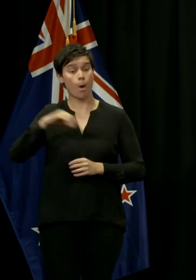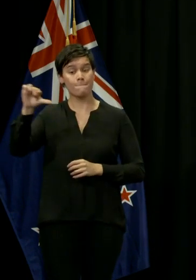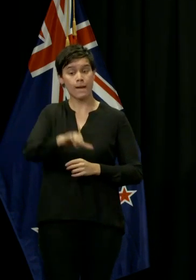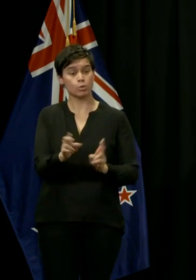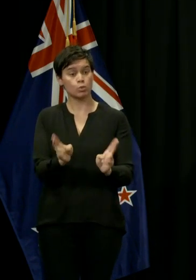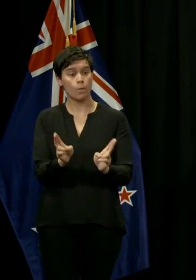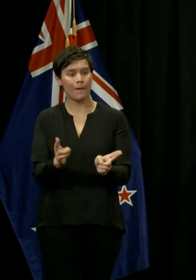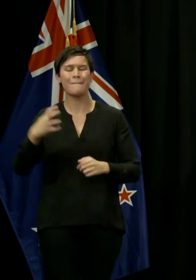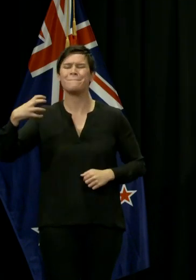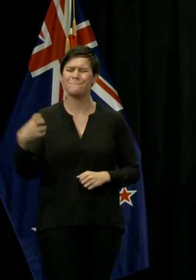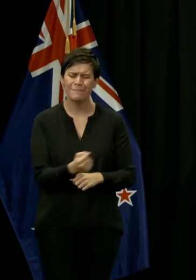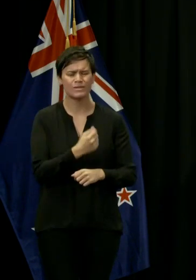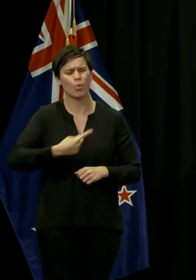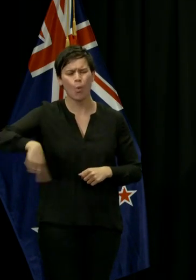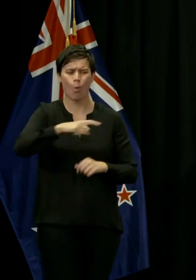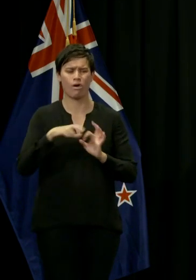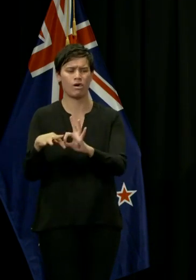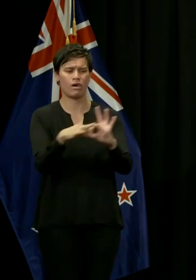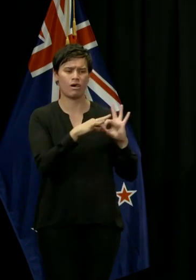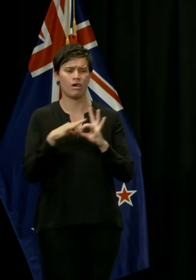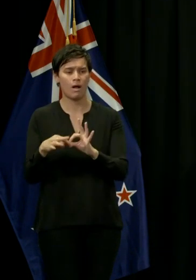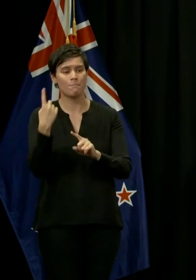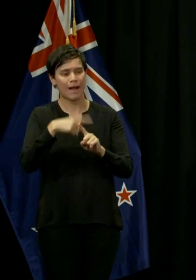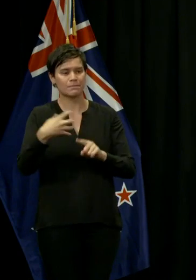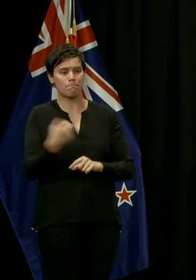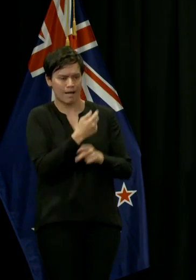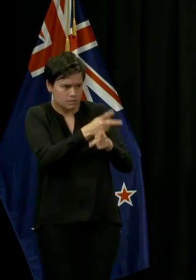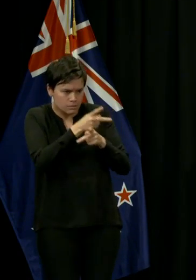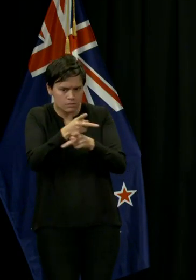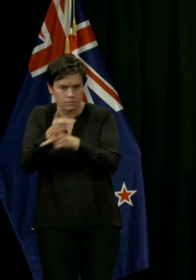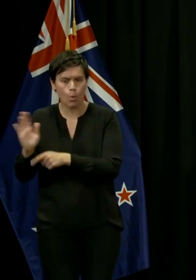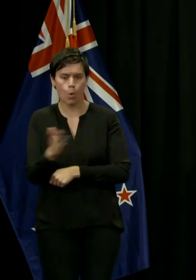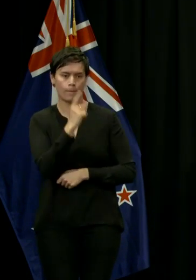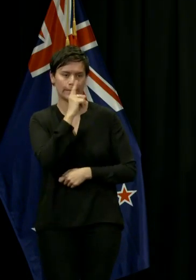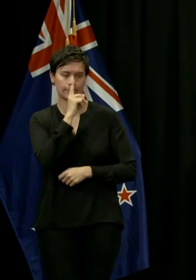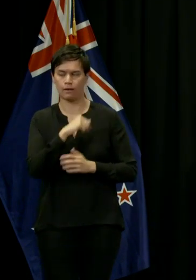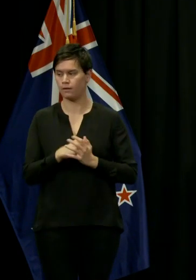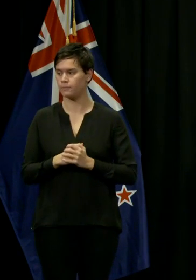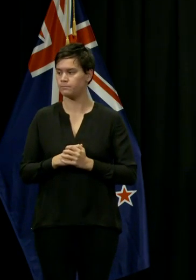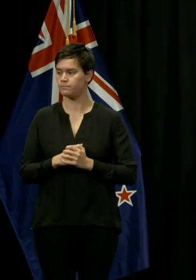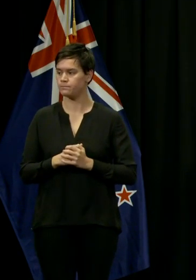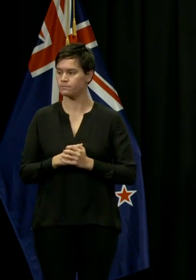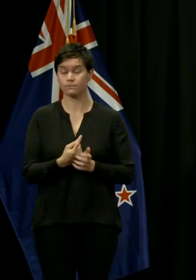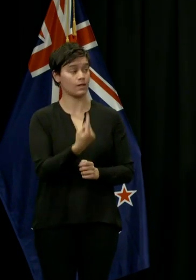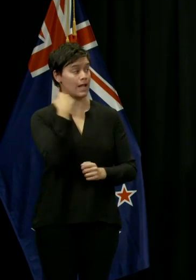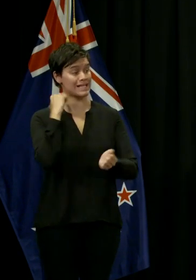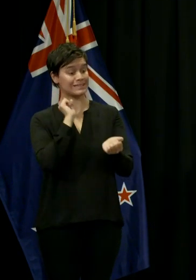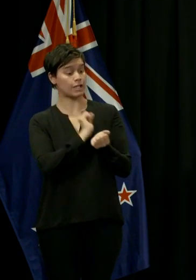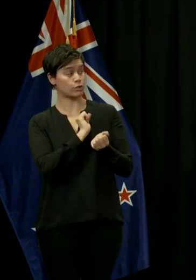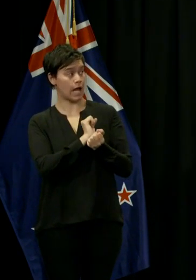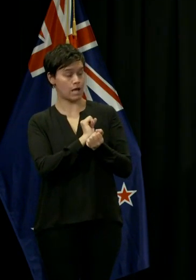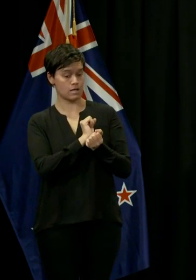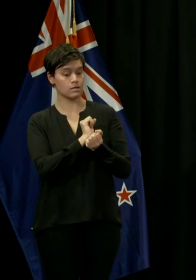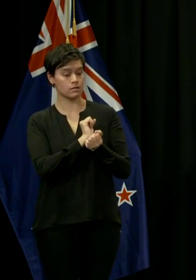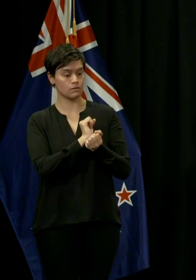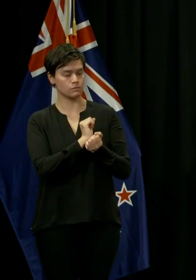4 weeks and rigorous monitoring of what happens with transmission. What's changed between Saturday and today? Because obviously you were